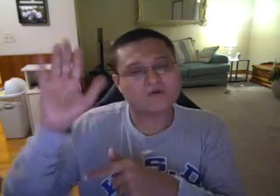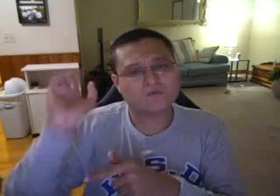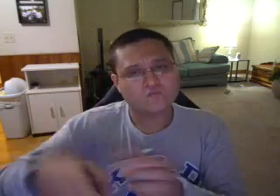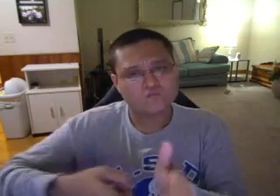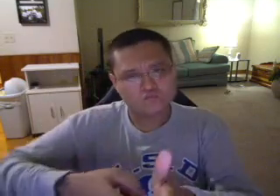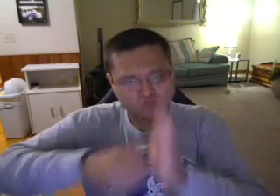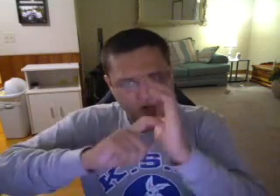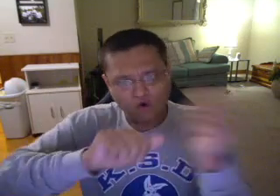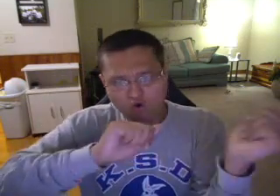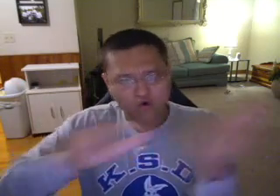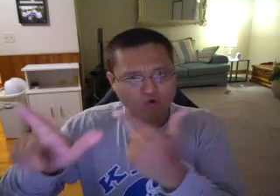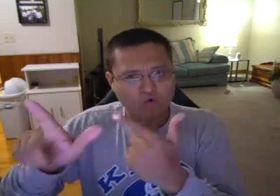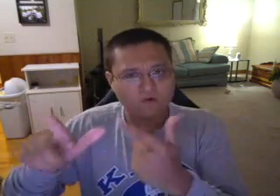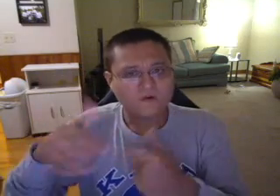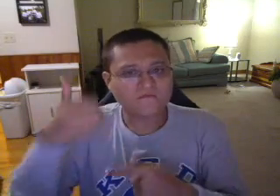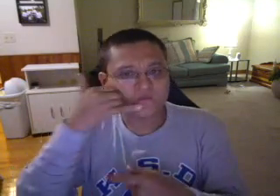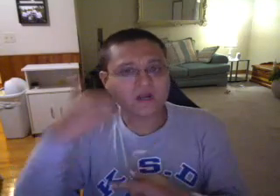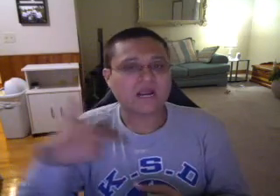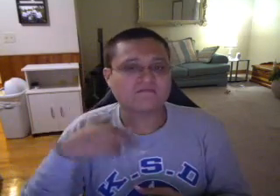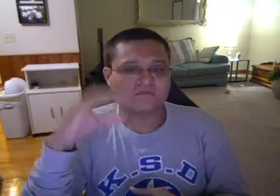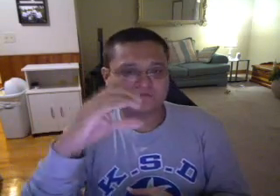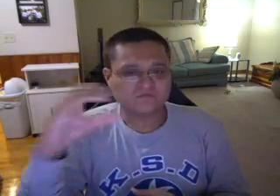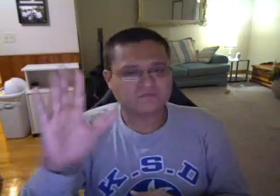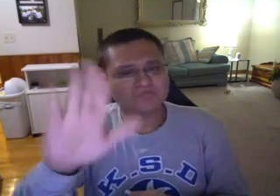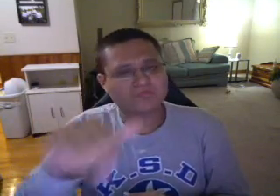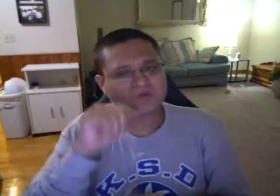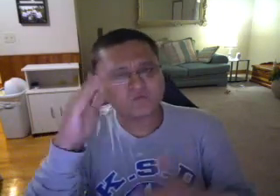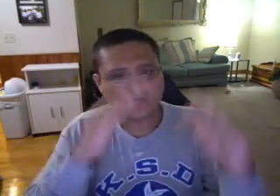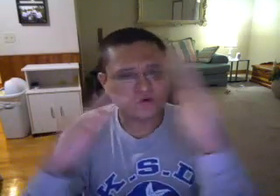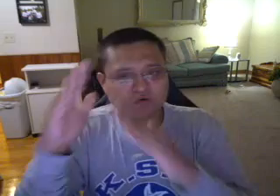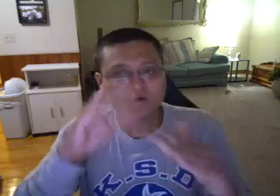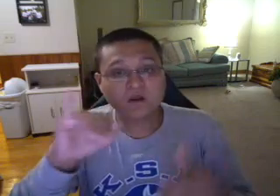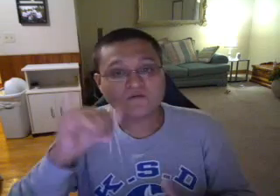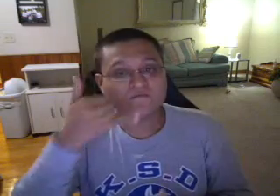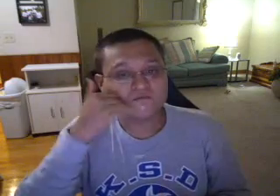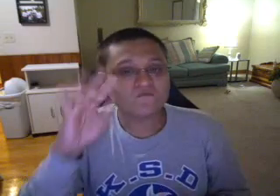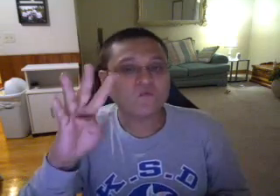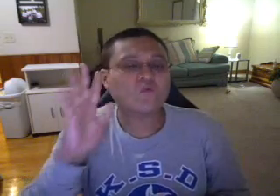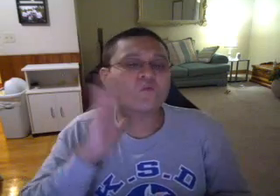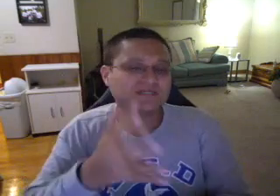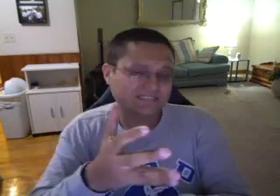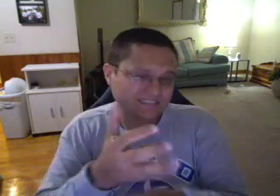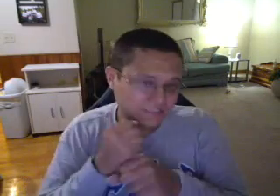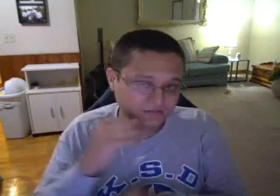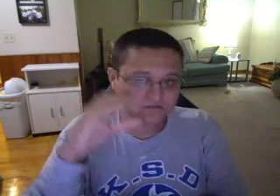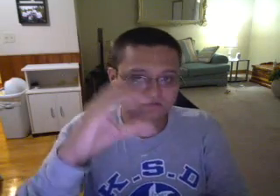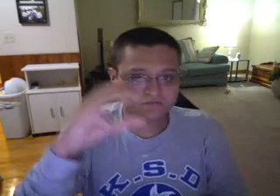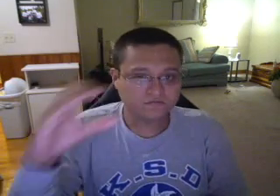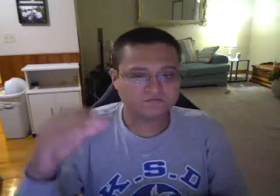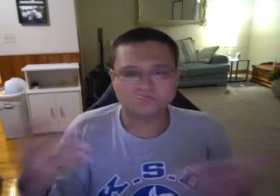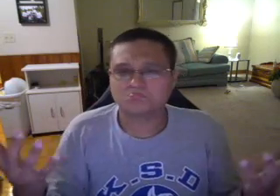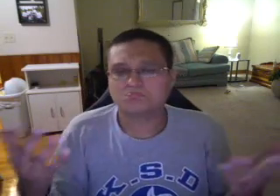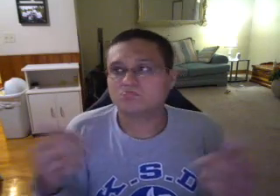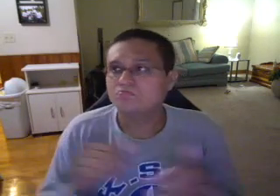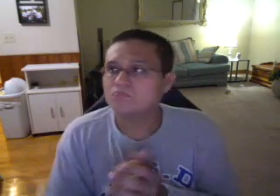people, use the search bar. This is the best tool that Twitter has. Let's say you're a NASCAR fan. Type in NASCAR and see who's already